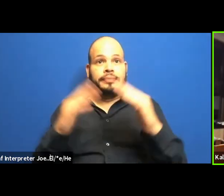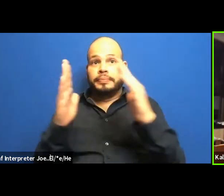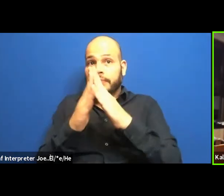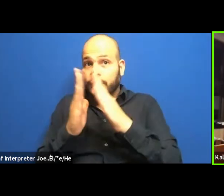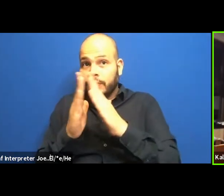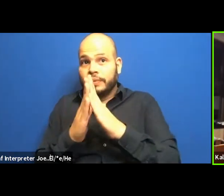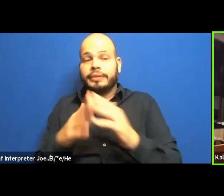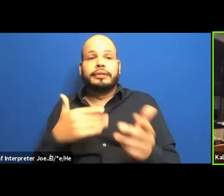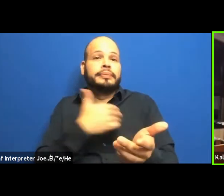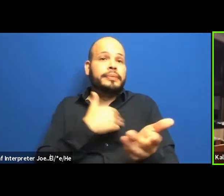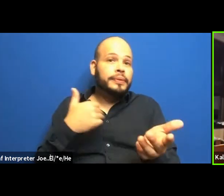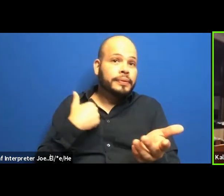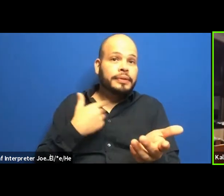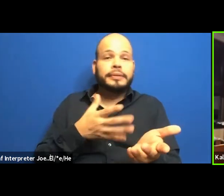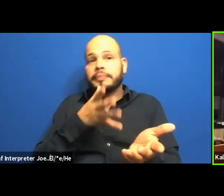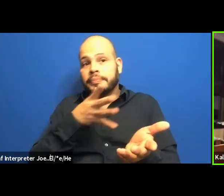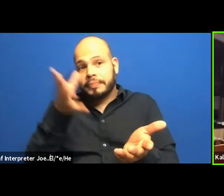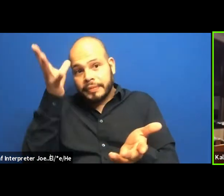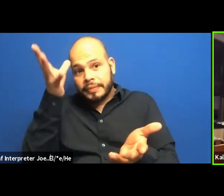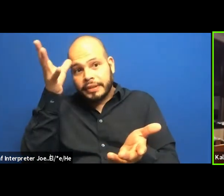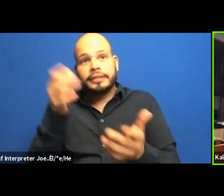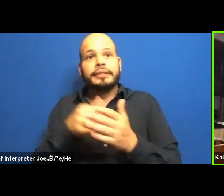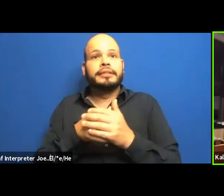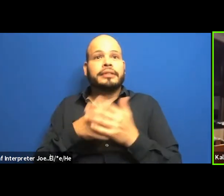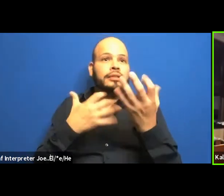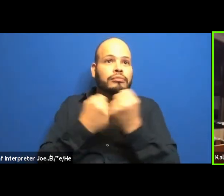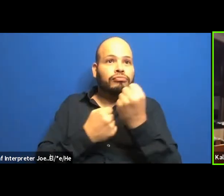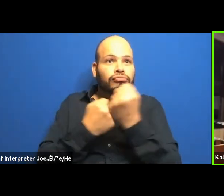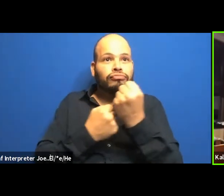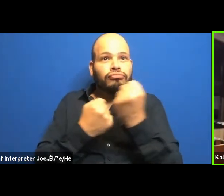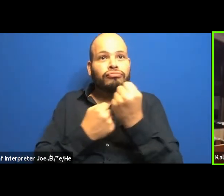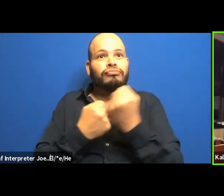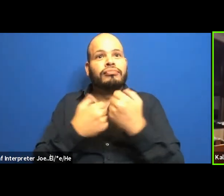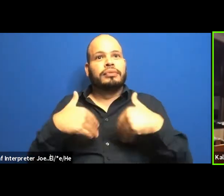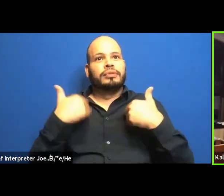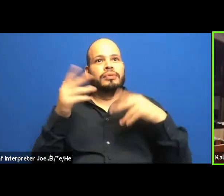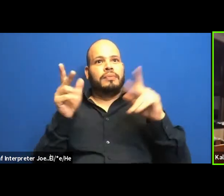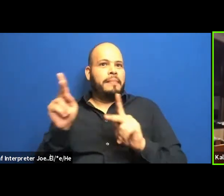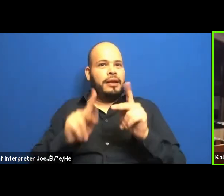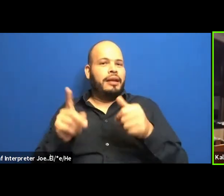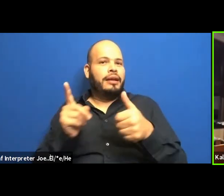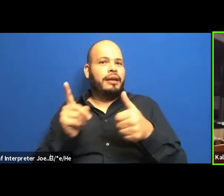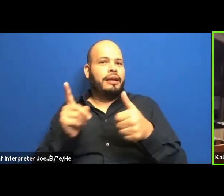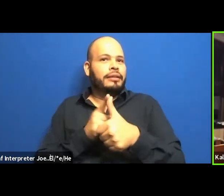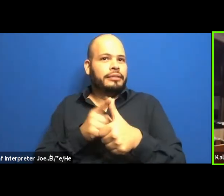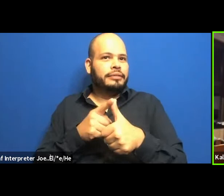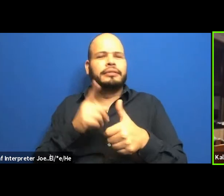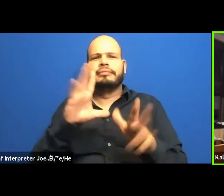where it is easier to be naive. It is easier to be